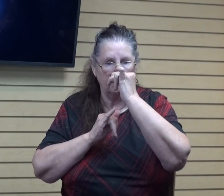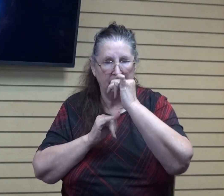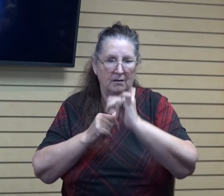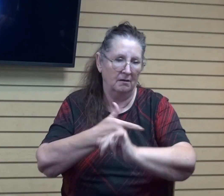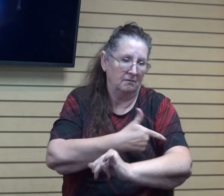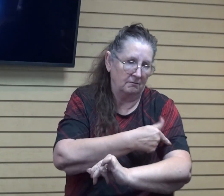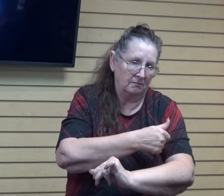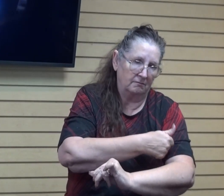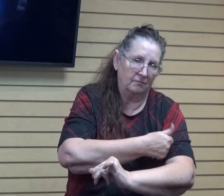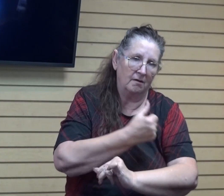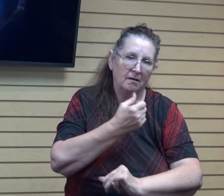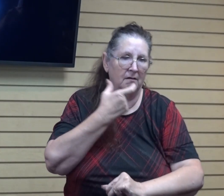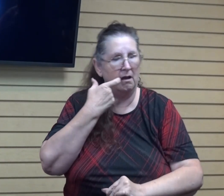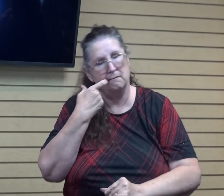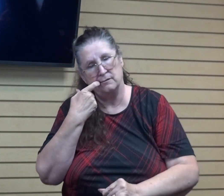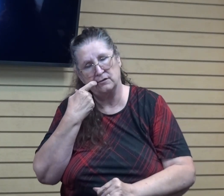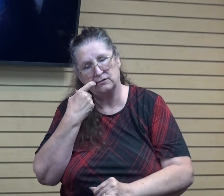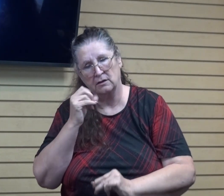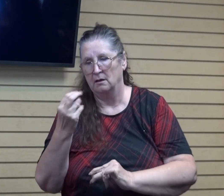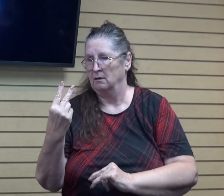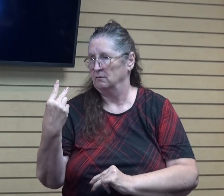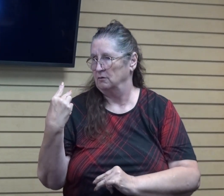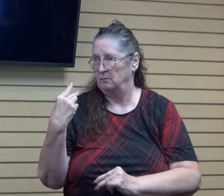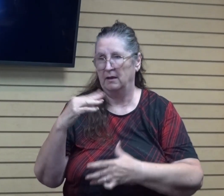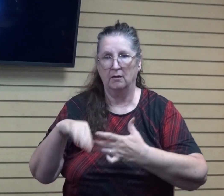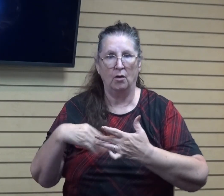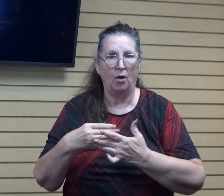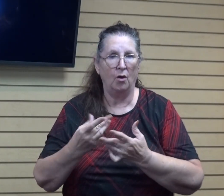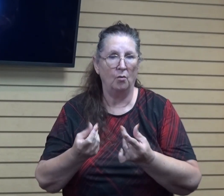of us can look back at all the things we did in the past